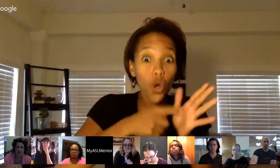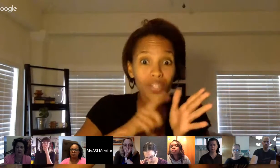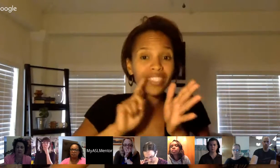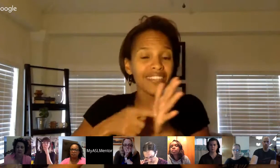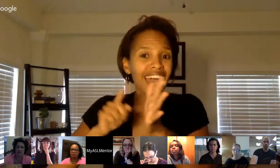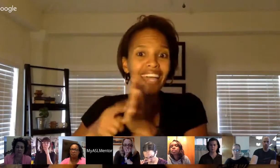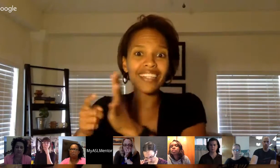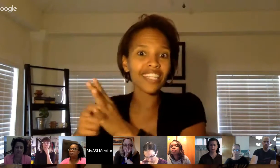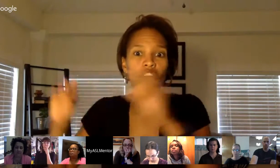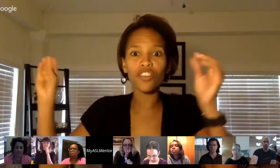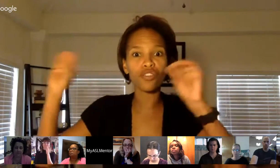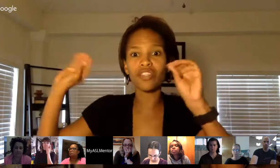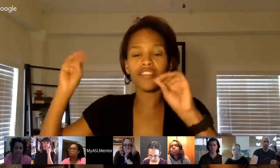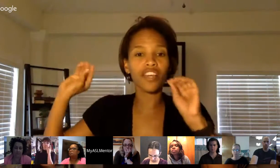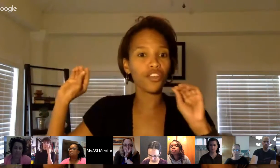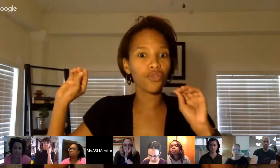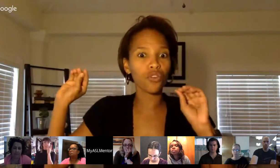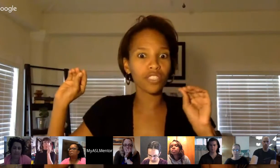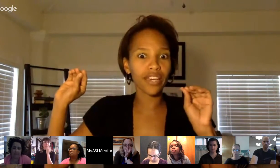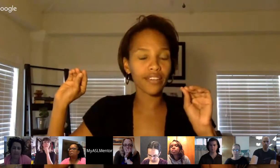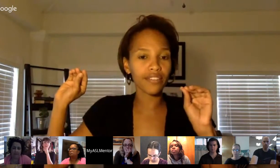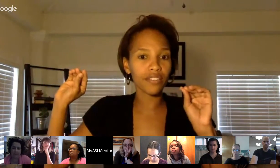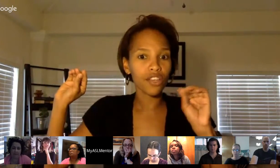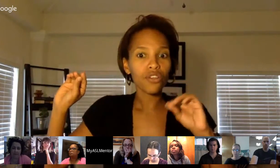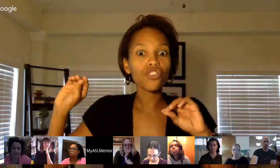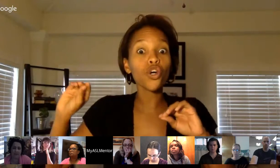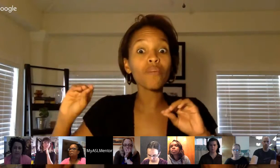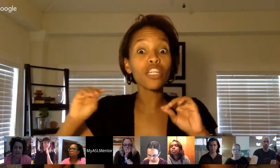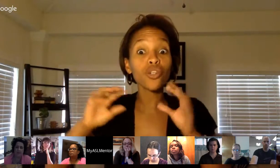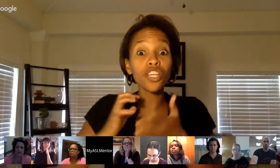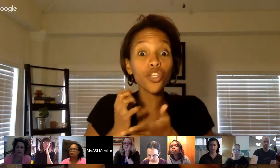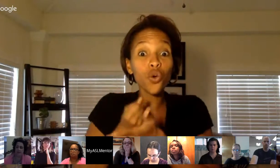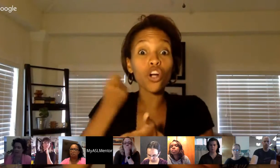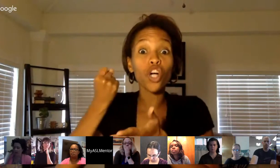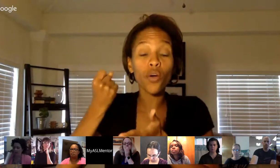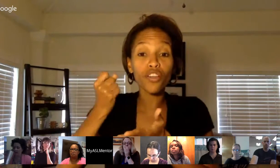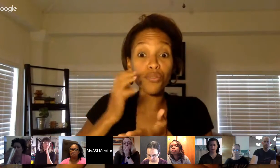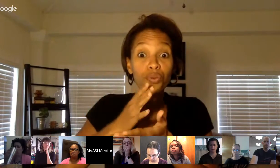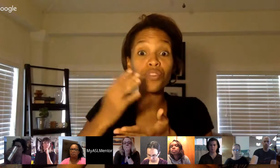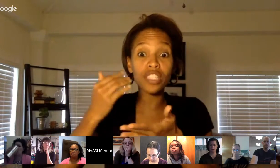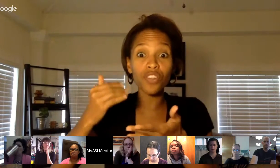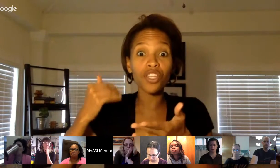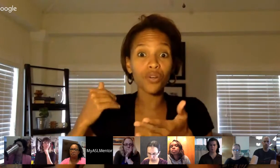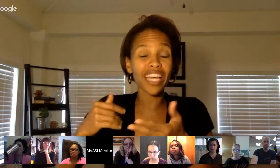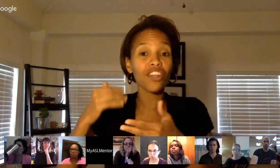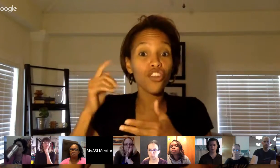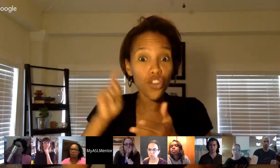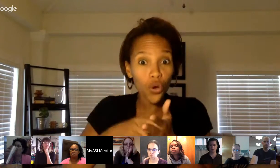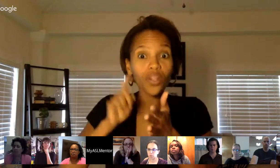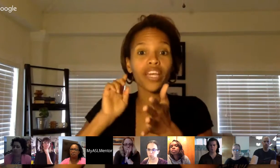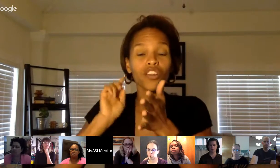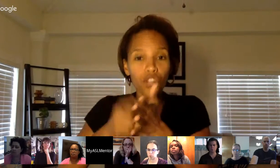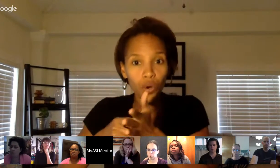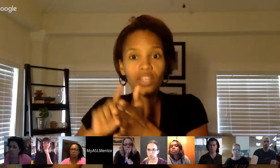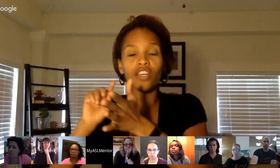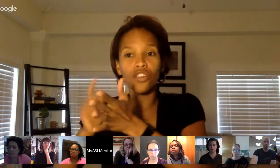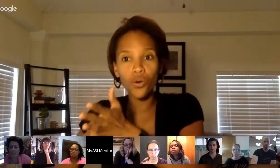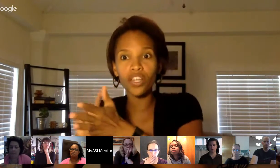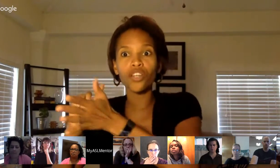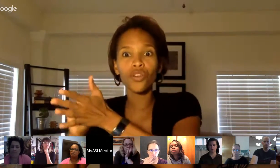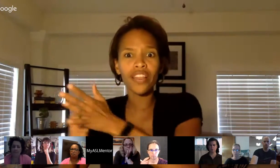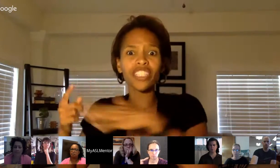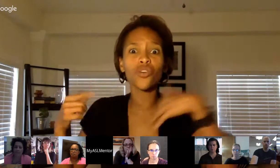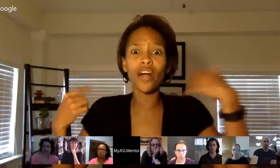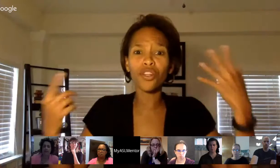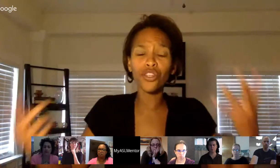not noticing the ASL, then there's nothing in your Rolodex. So make sure that you are going through these videos and noting and noting and